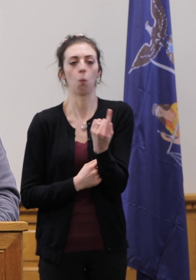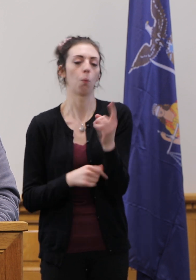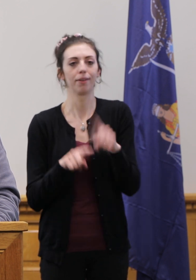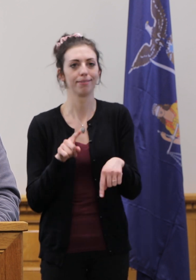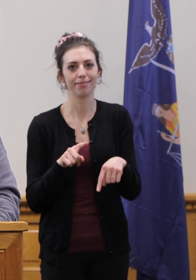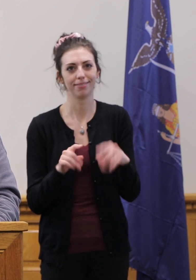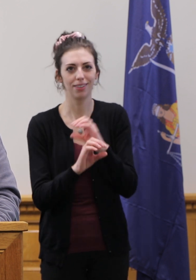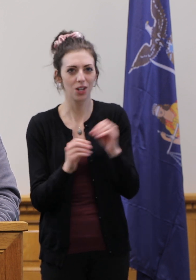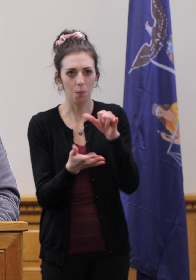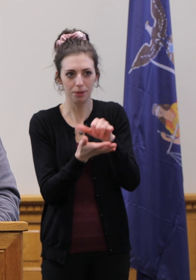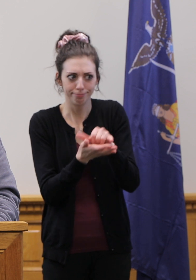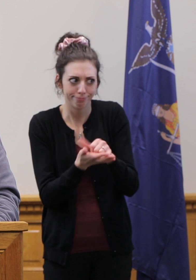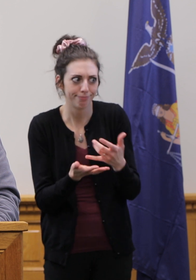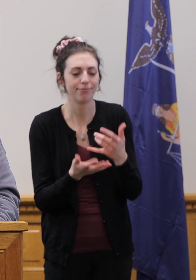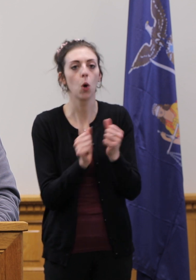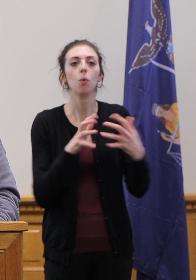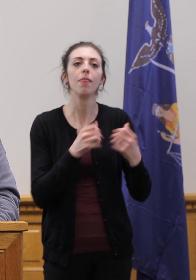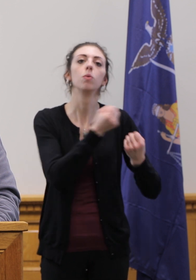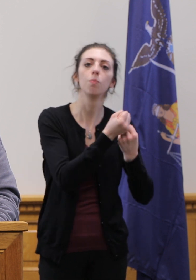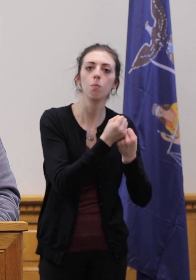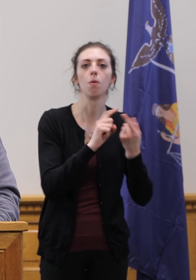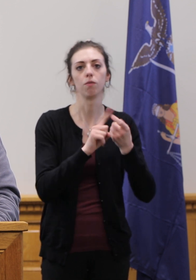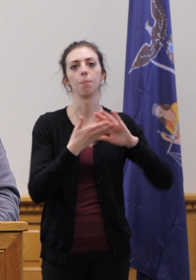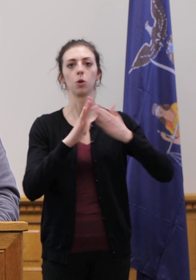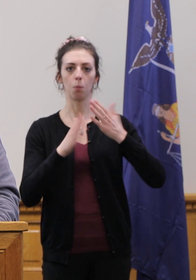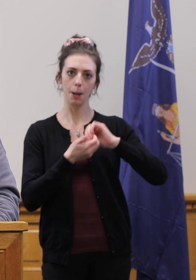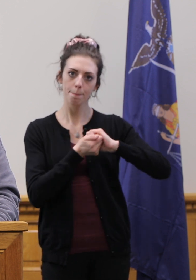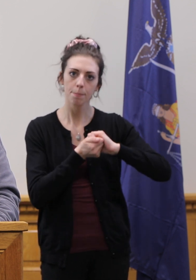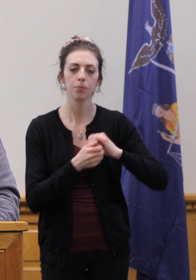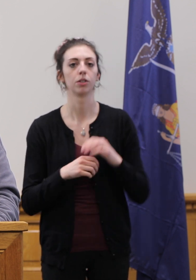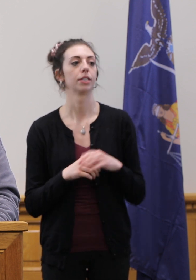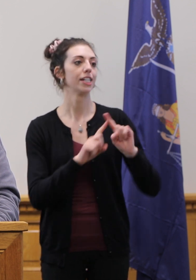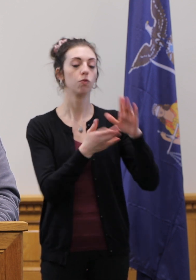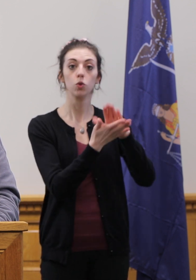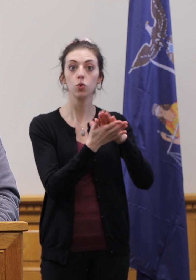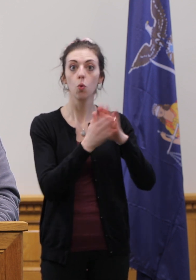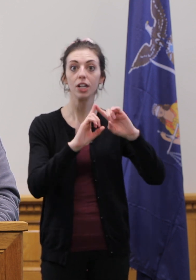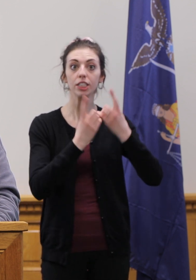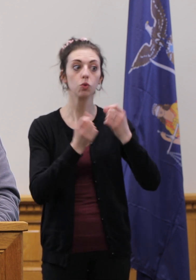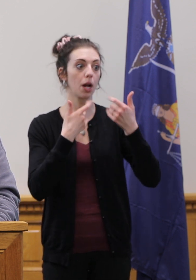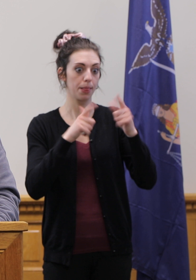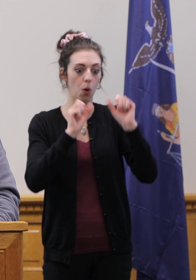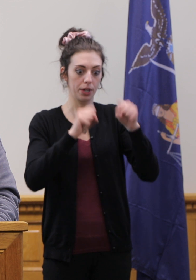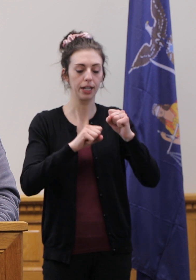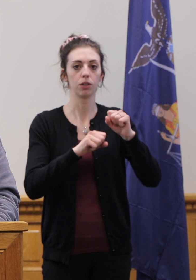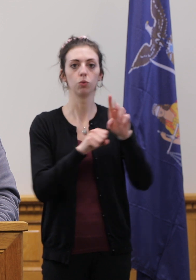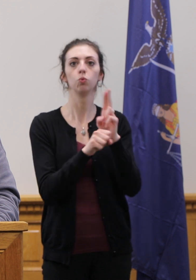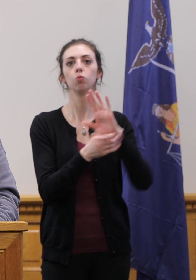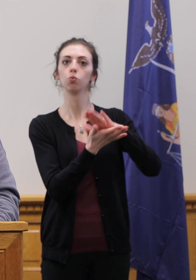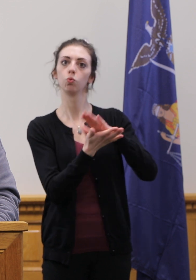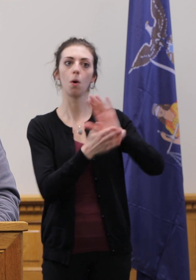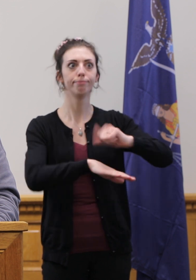be possible without the support of our community partners. The school districts who allow the County Health Department to use their facilities for